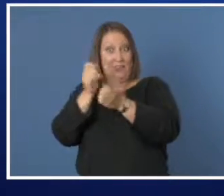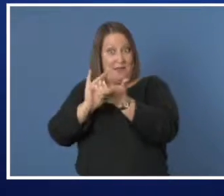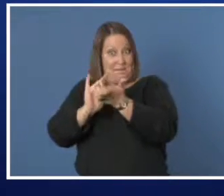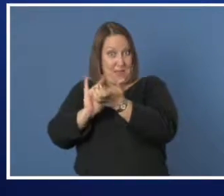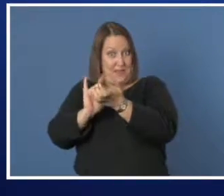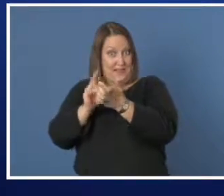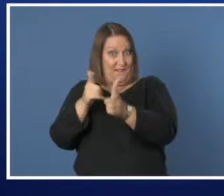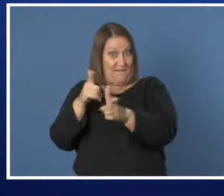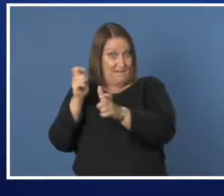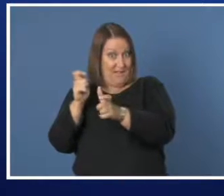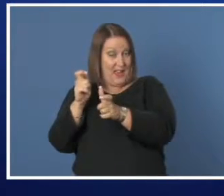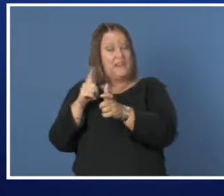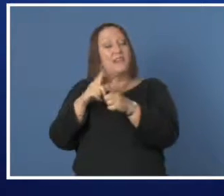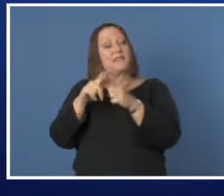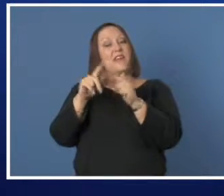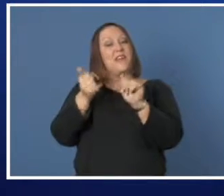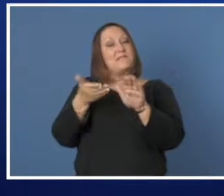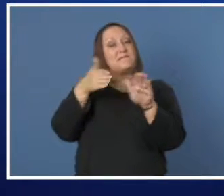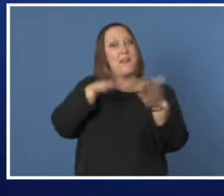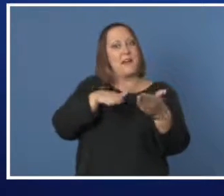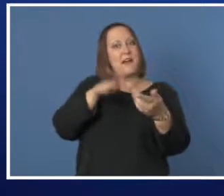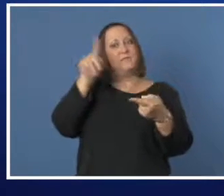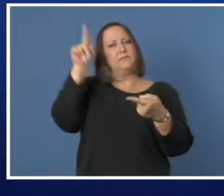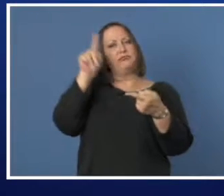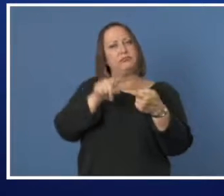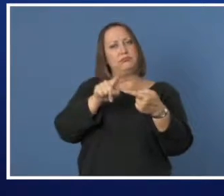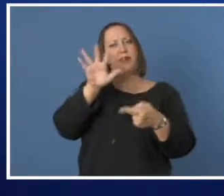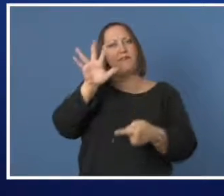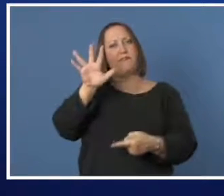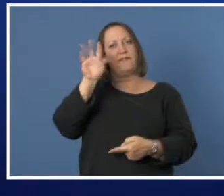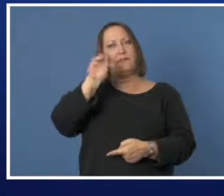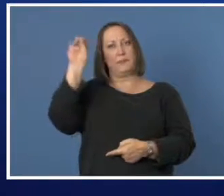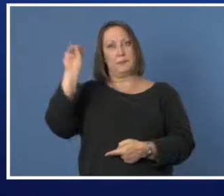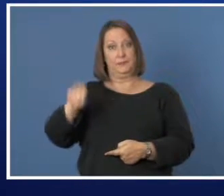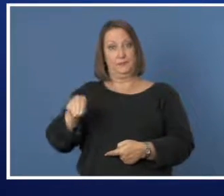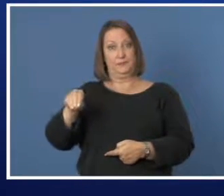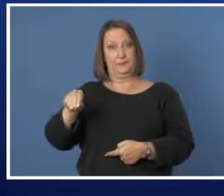treatment treatment treatment treatment the death rate to 5%.